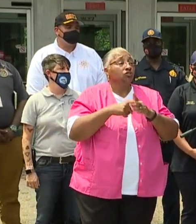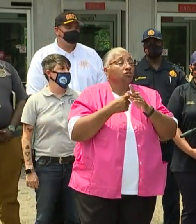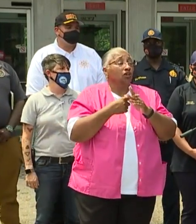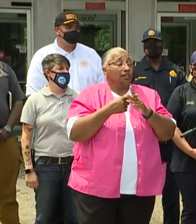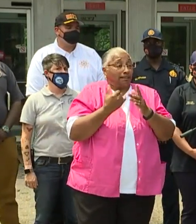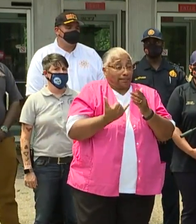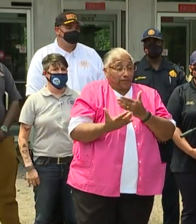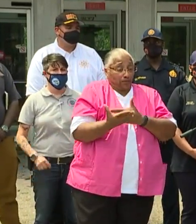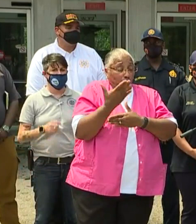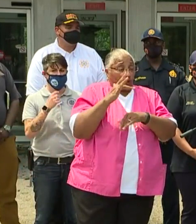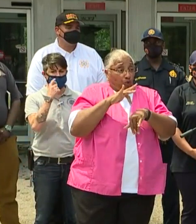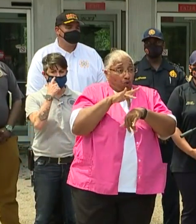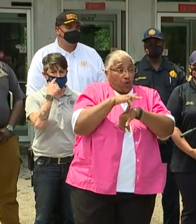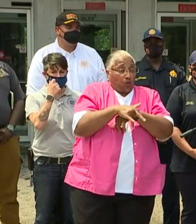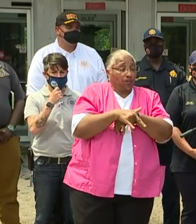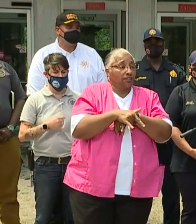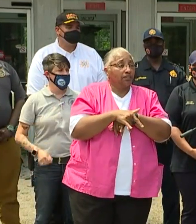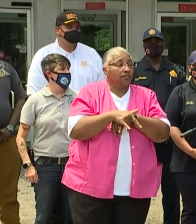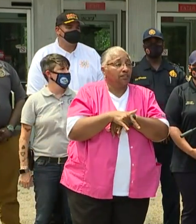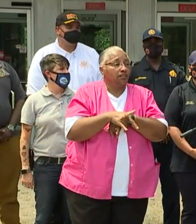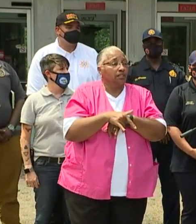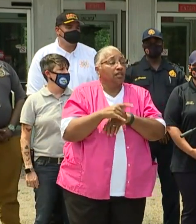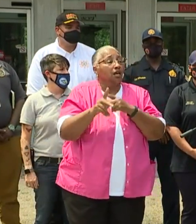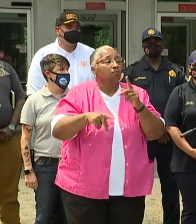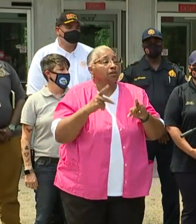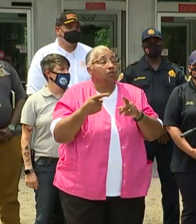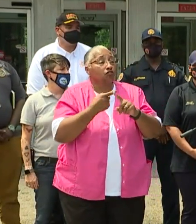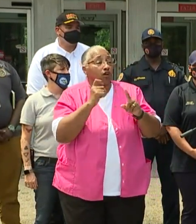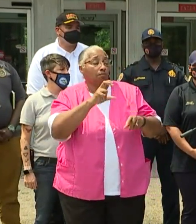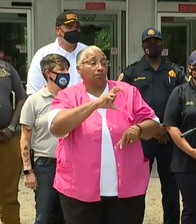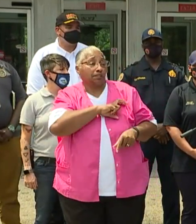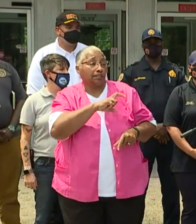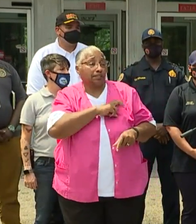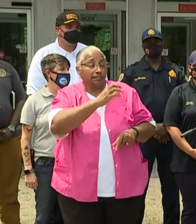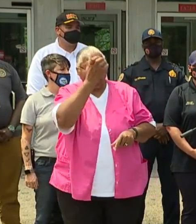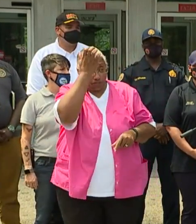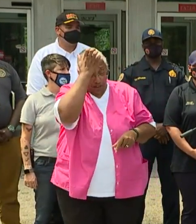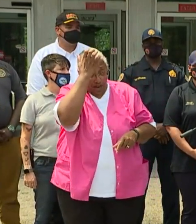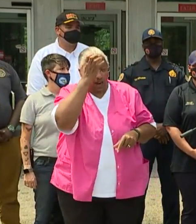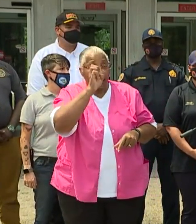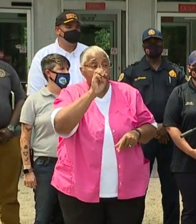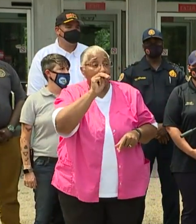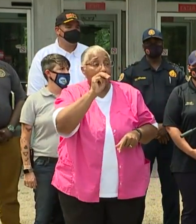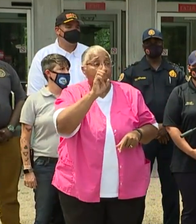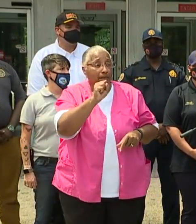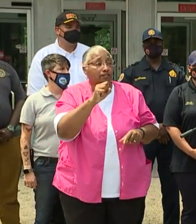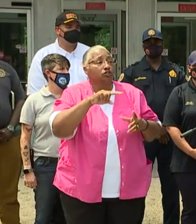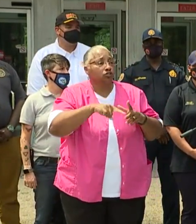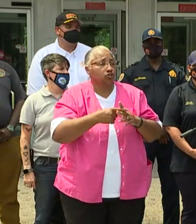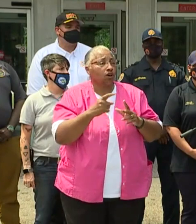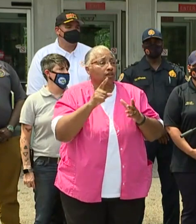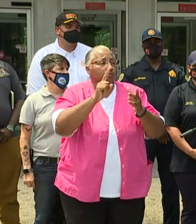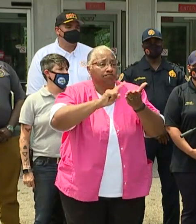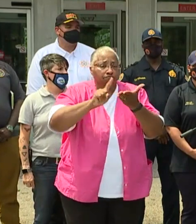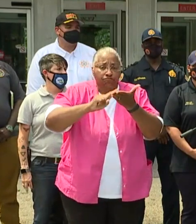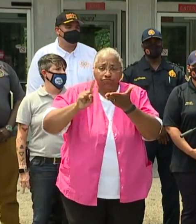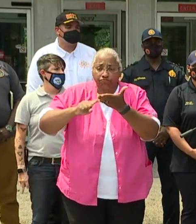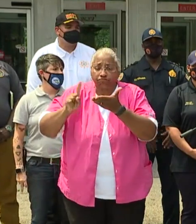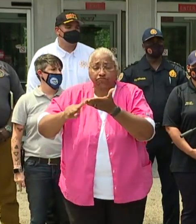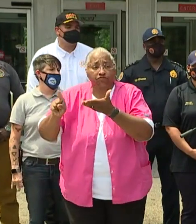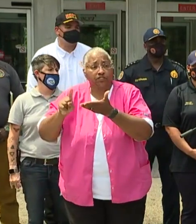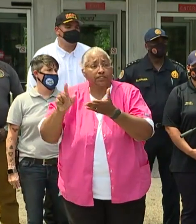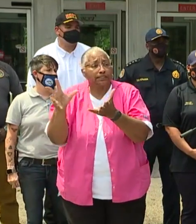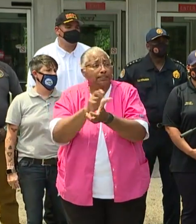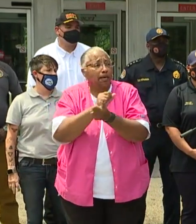morning, when it was safe to do so, public safety personnel from police, fire, and EMS started assessing damage across the city, and we know that there